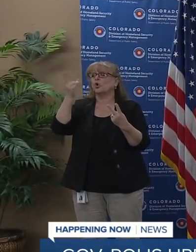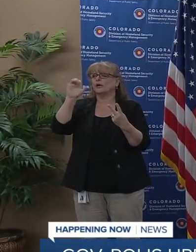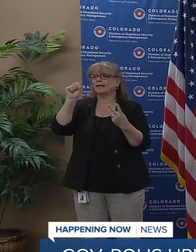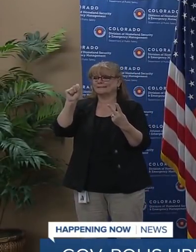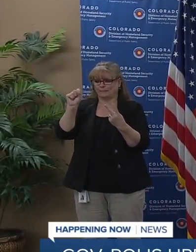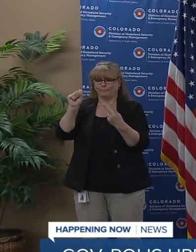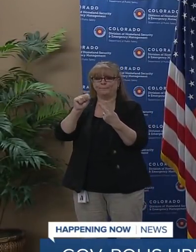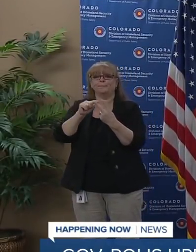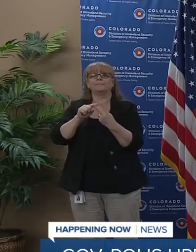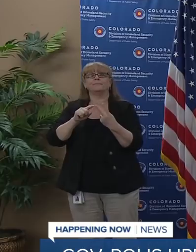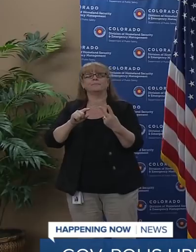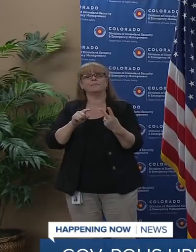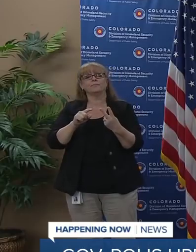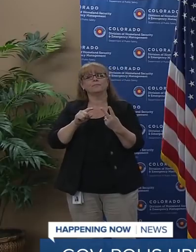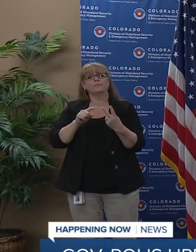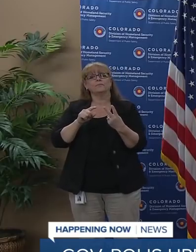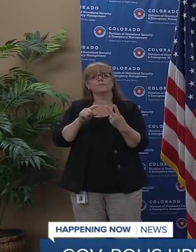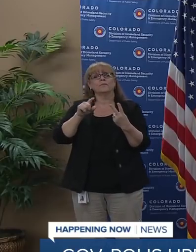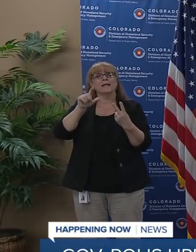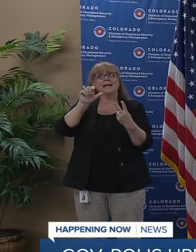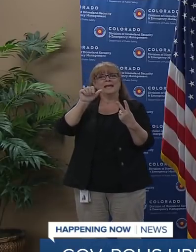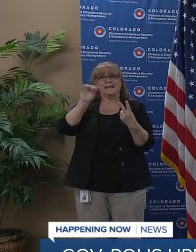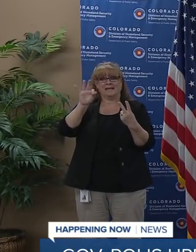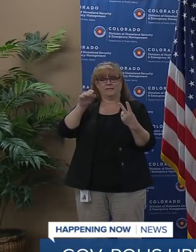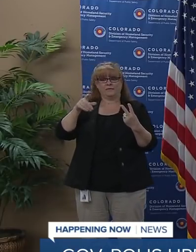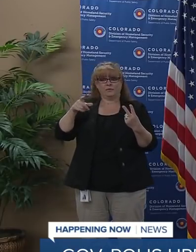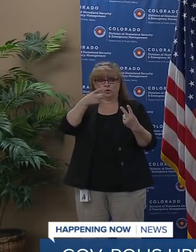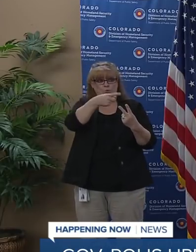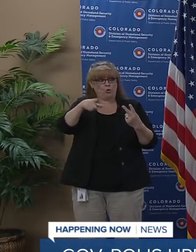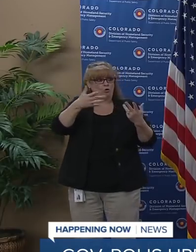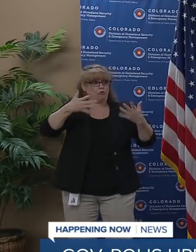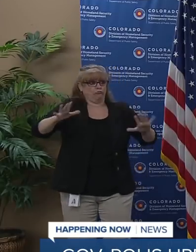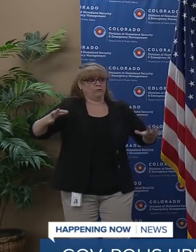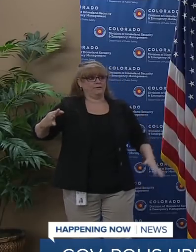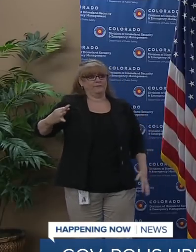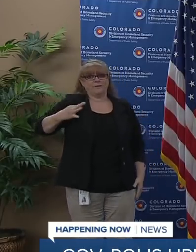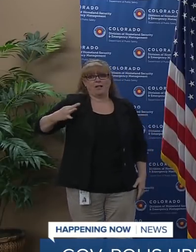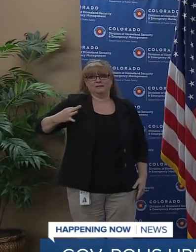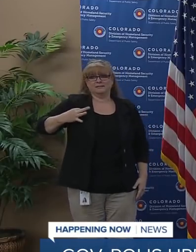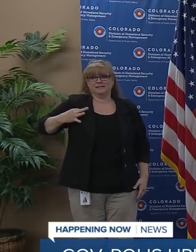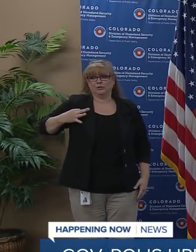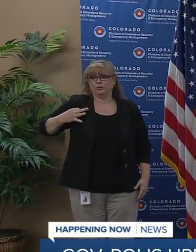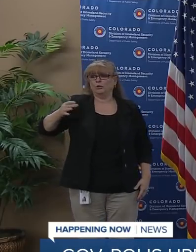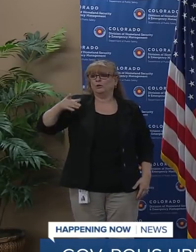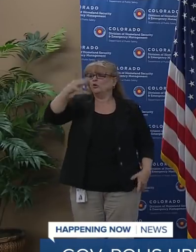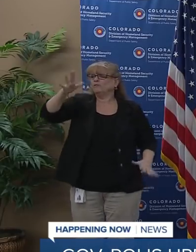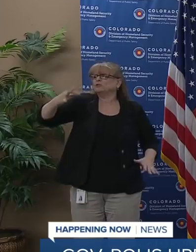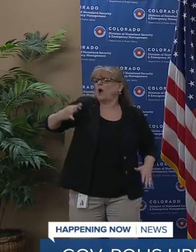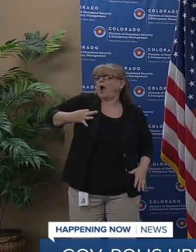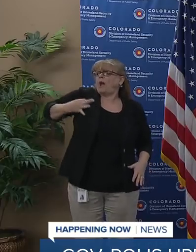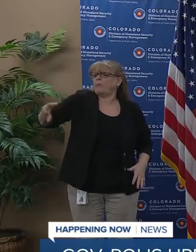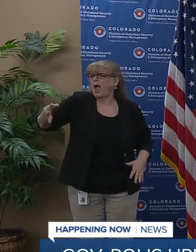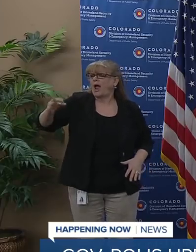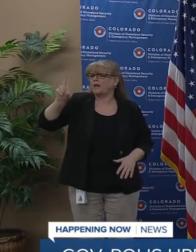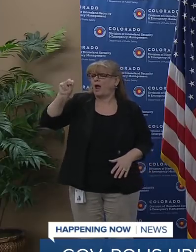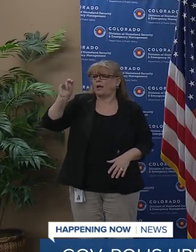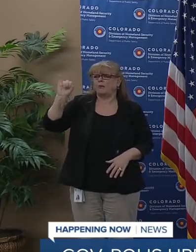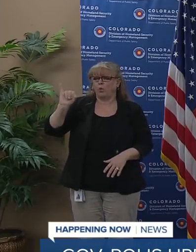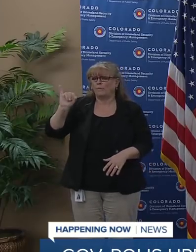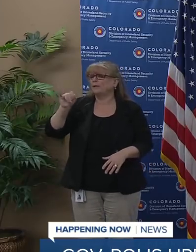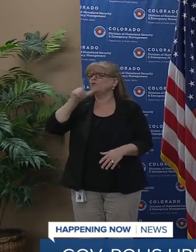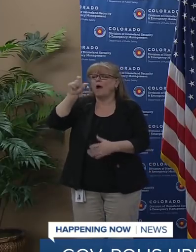And if you've already filed and qualified, you don't need to file again to get that additional $600. Let's go to the next one, pandemic